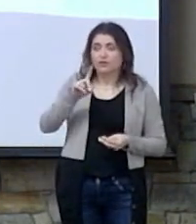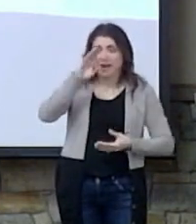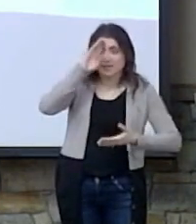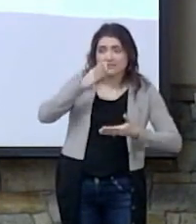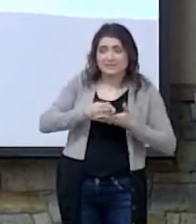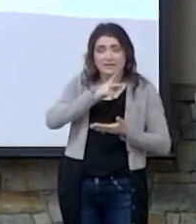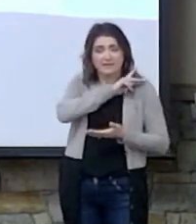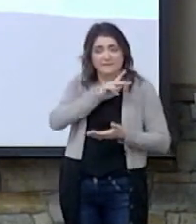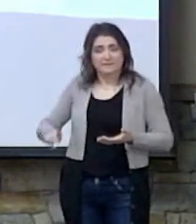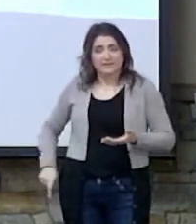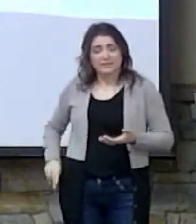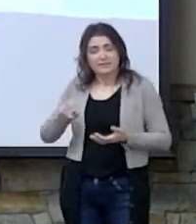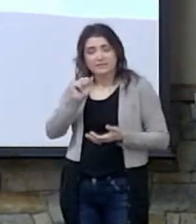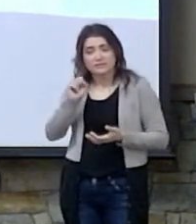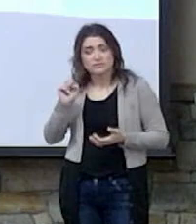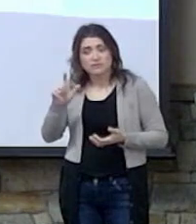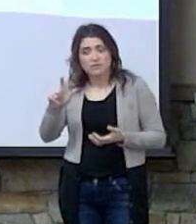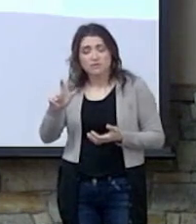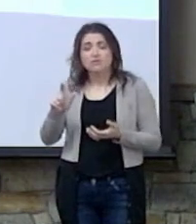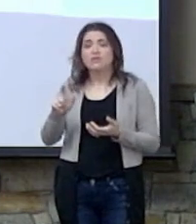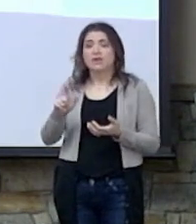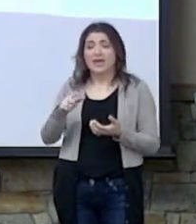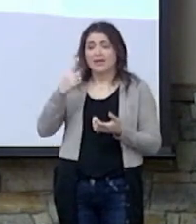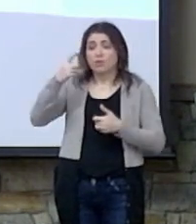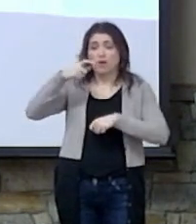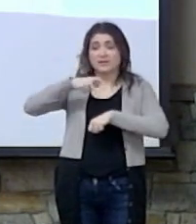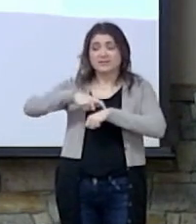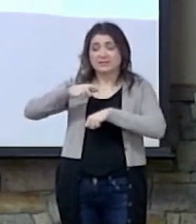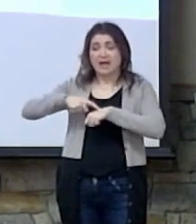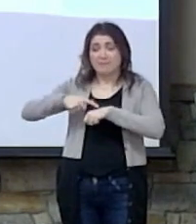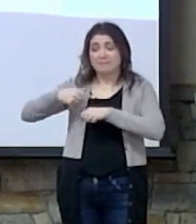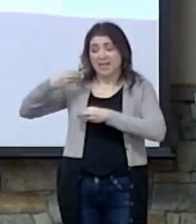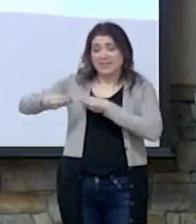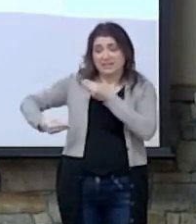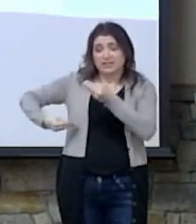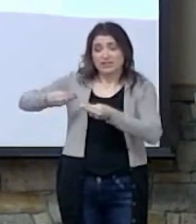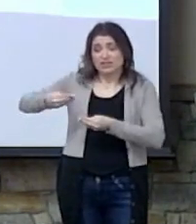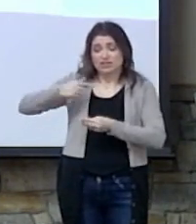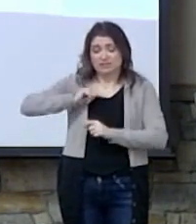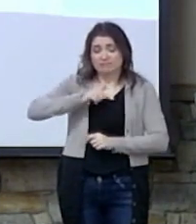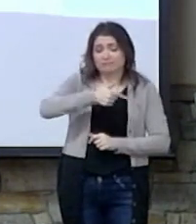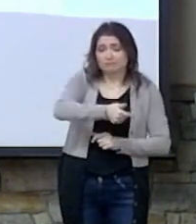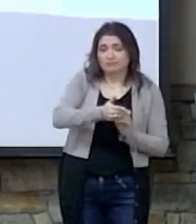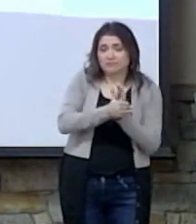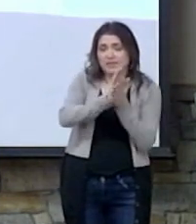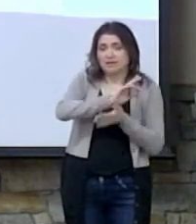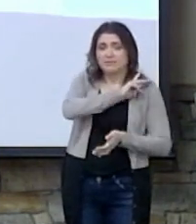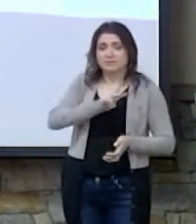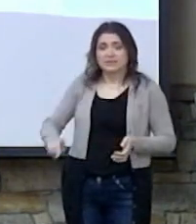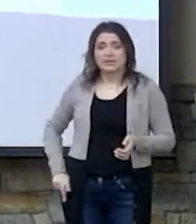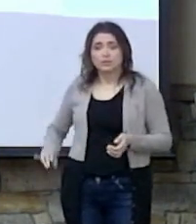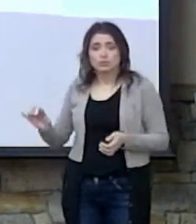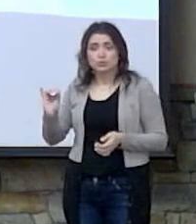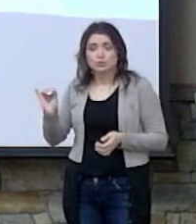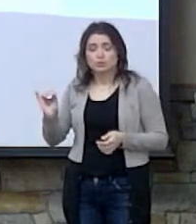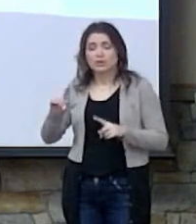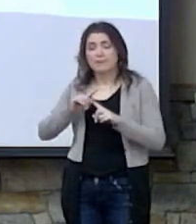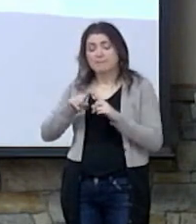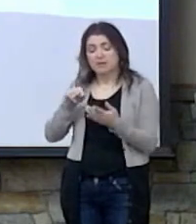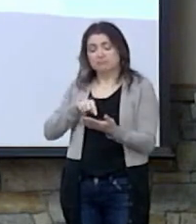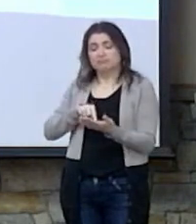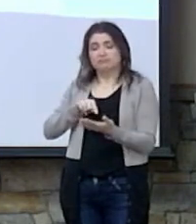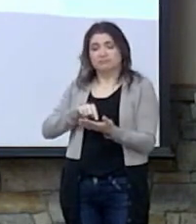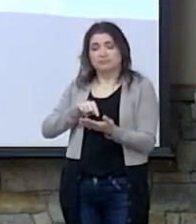In fact, at one time, by lineage, he would have been an heir to the throne. But according to the text,